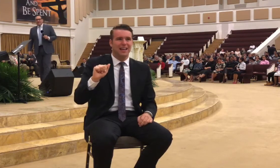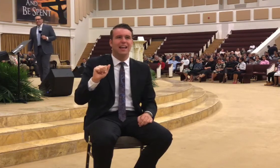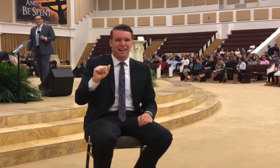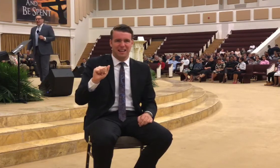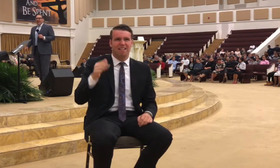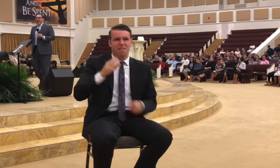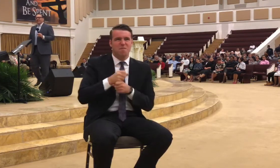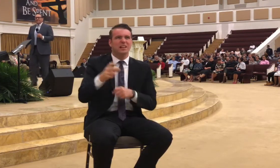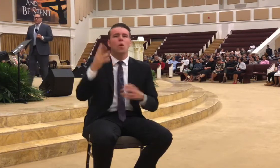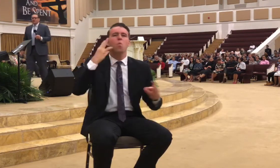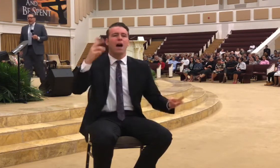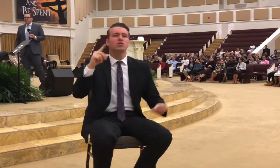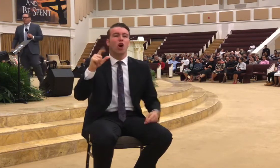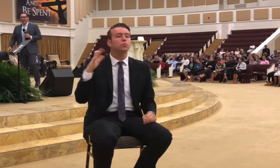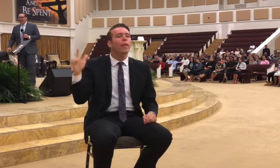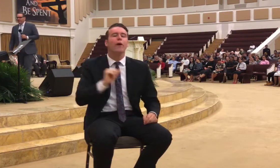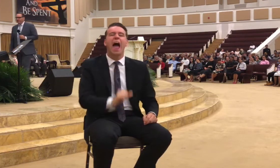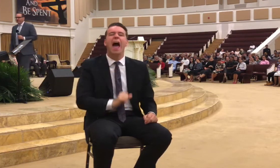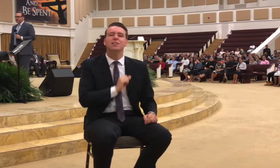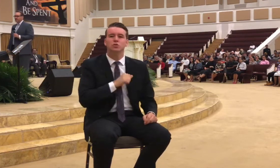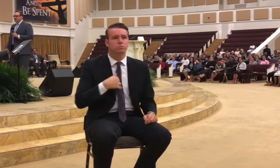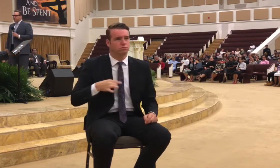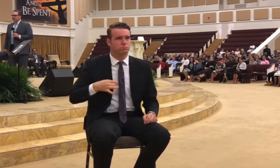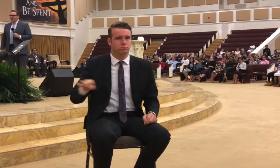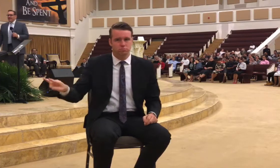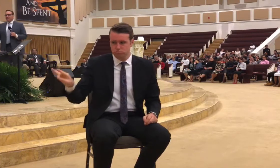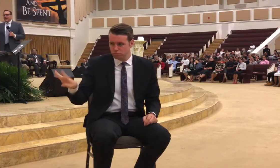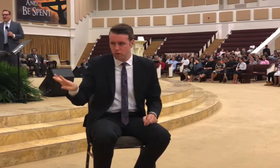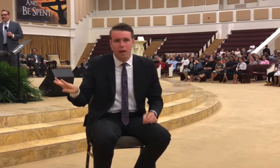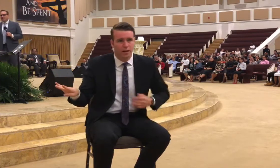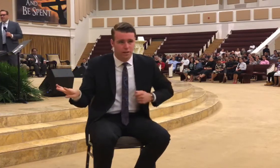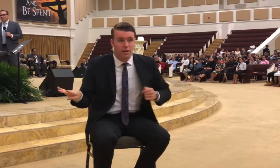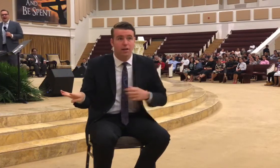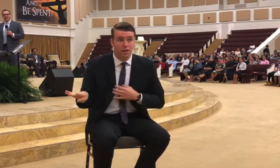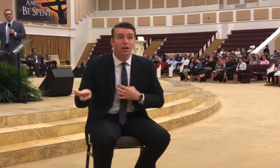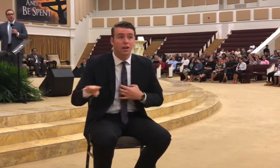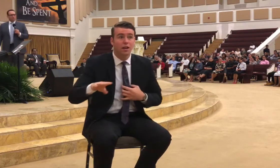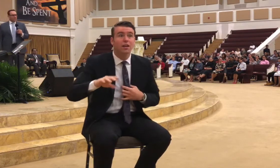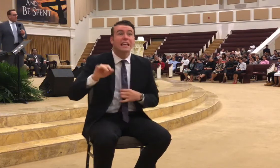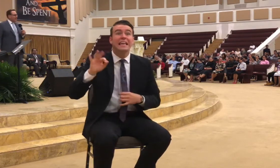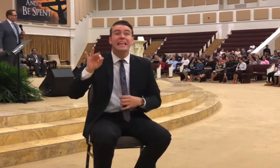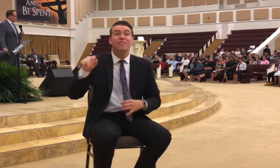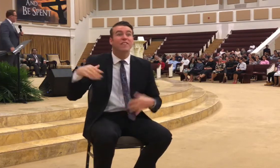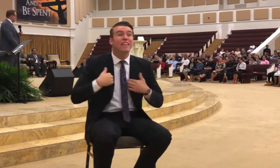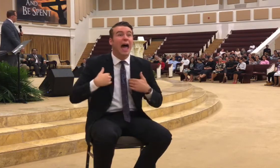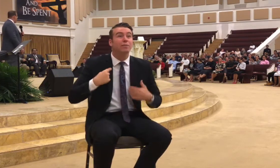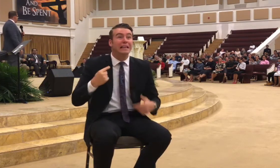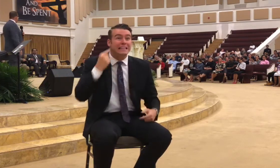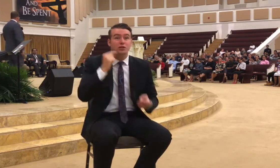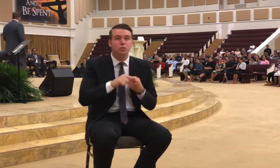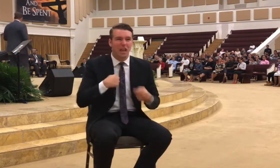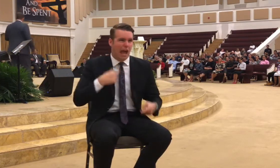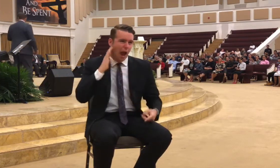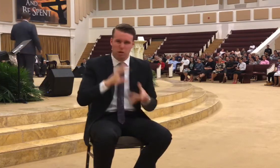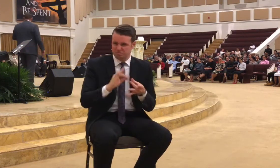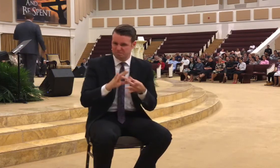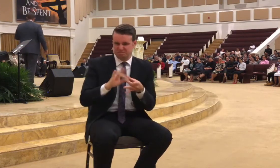And it's their attitude I don't like. In fact, if they'd have listened to me, I'd have talked to them when I was in Africa the last